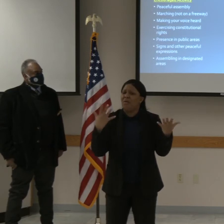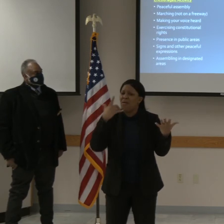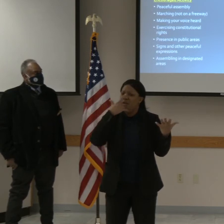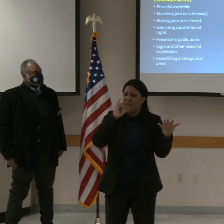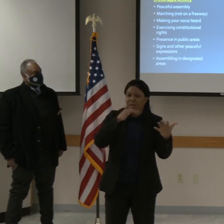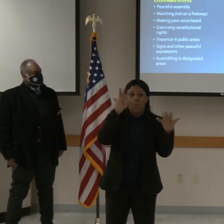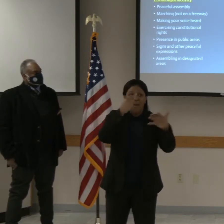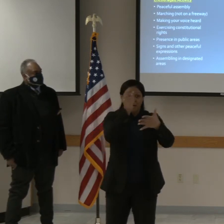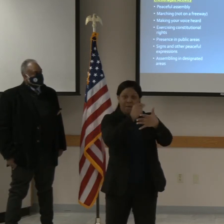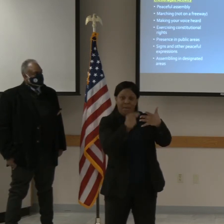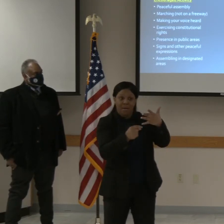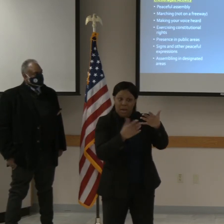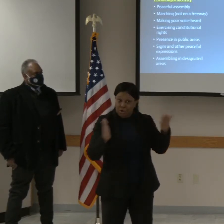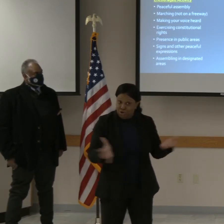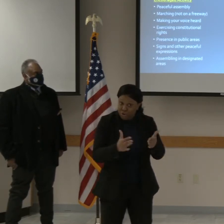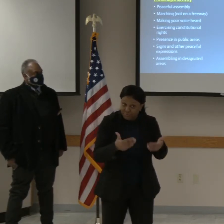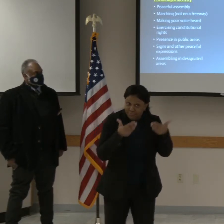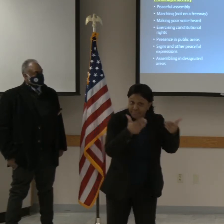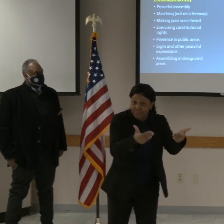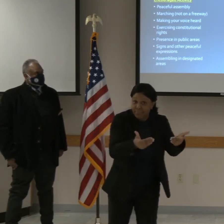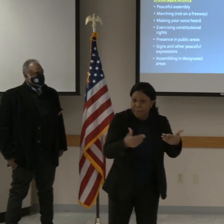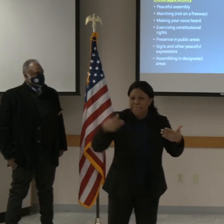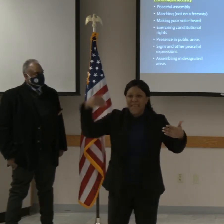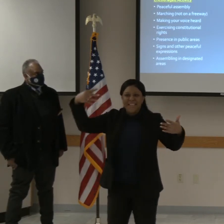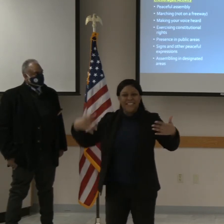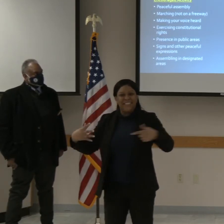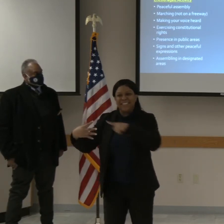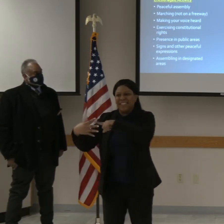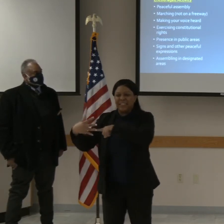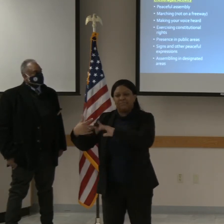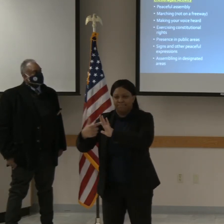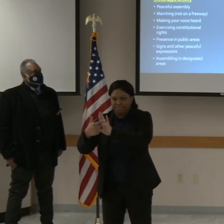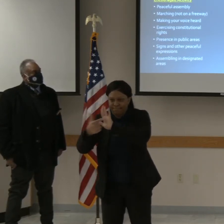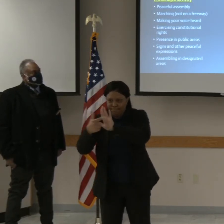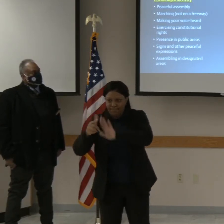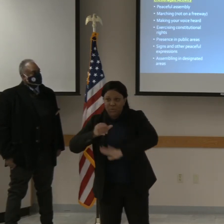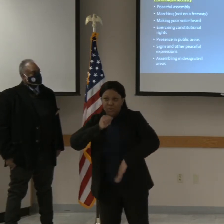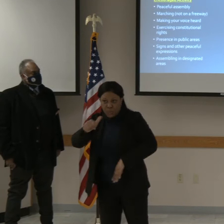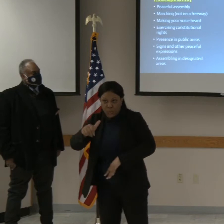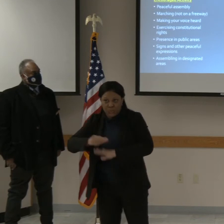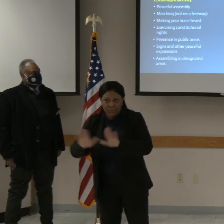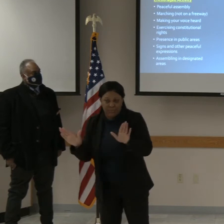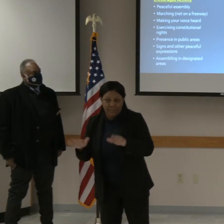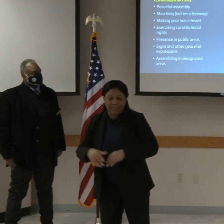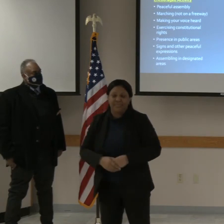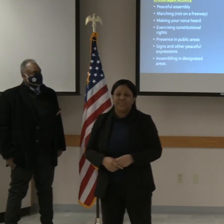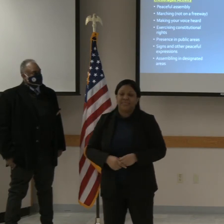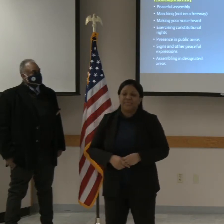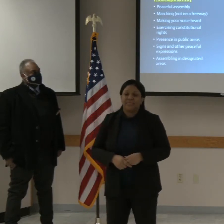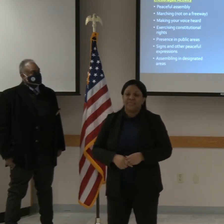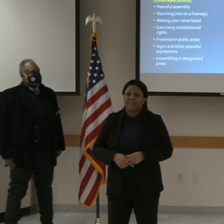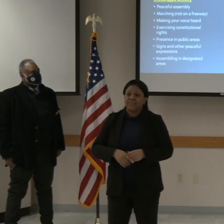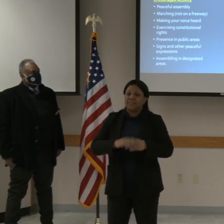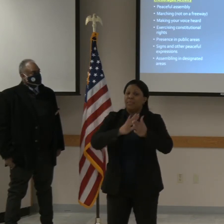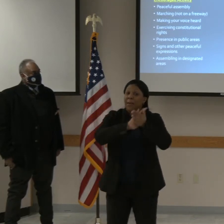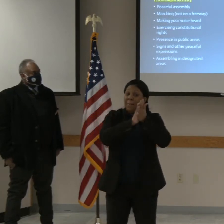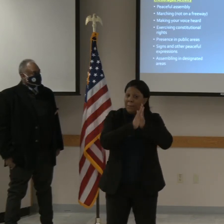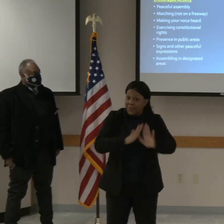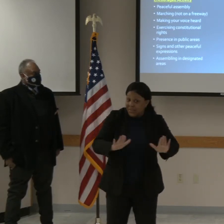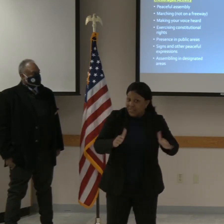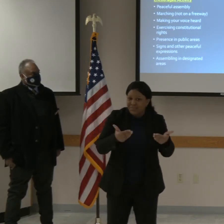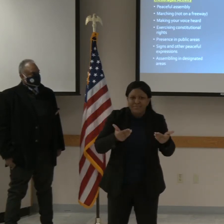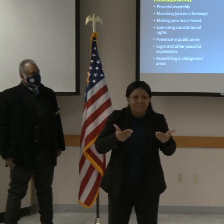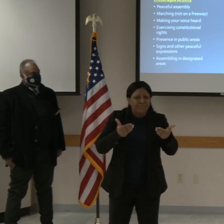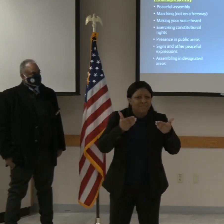on the same page, members of the community, law enforcement community, the media, elected officials, around